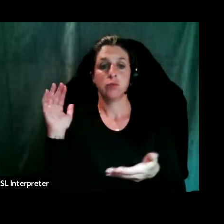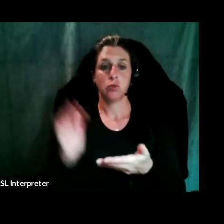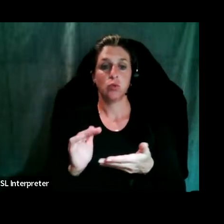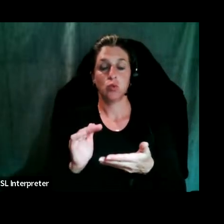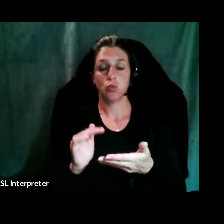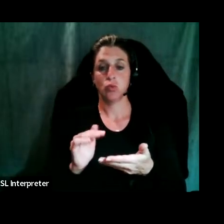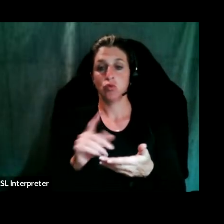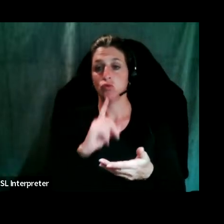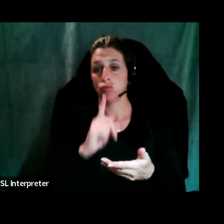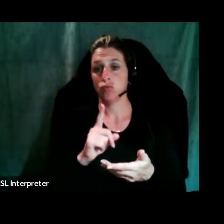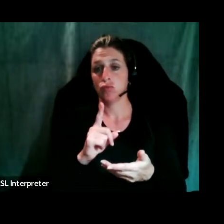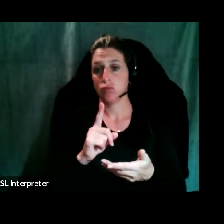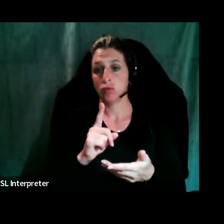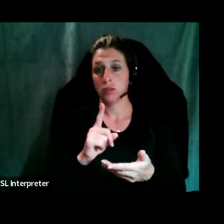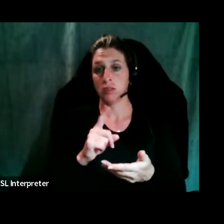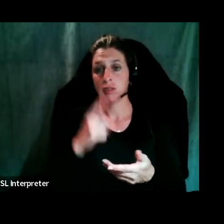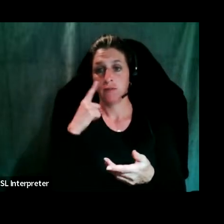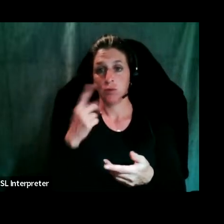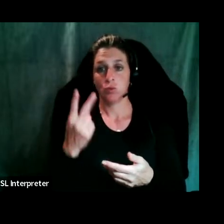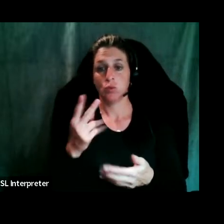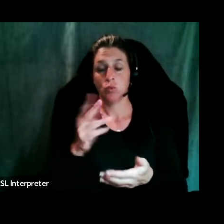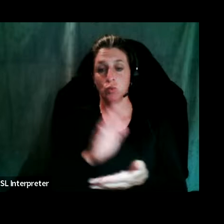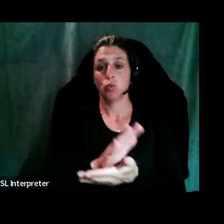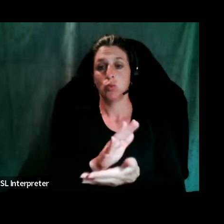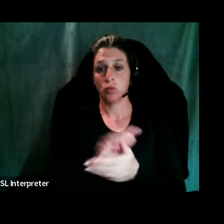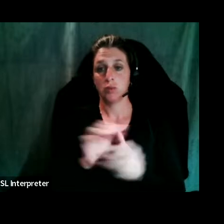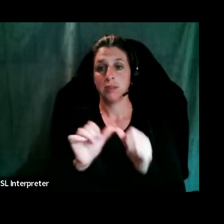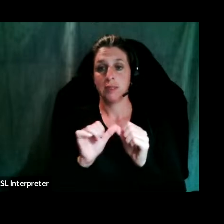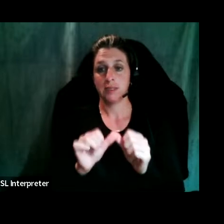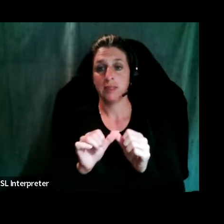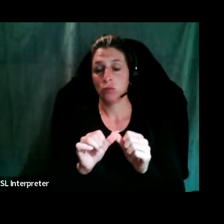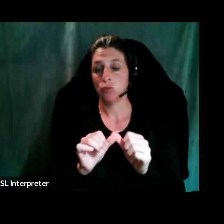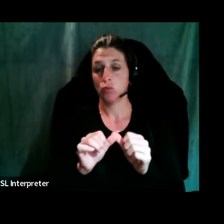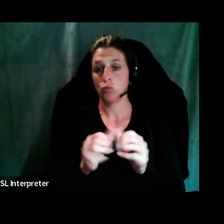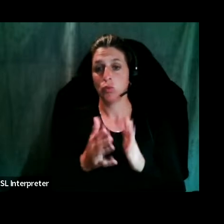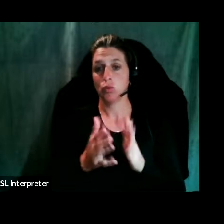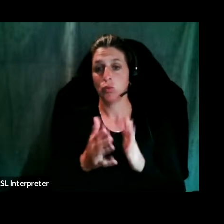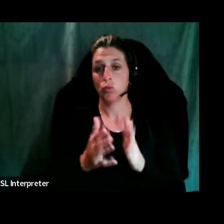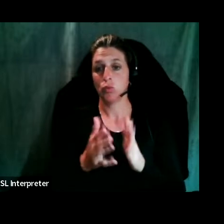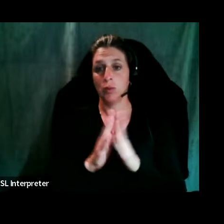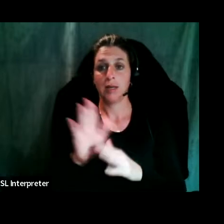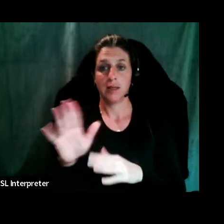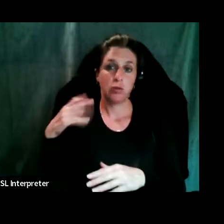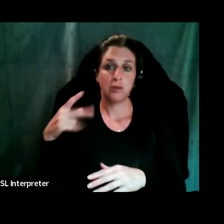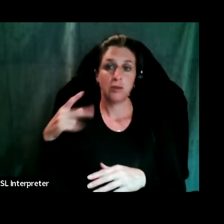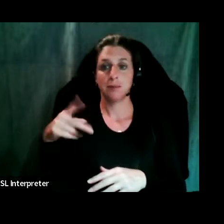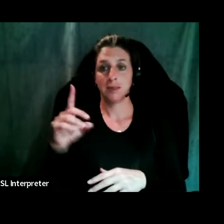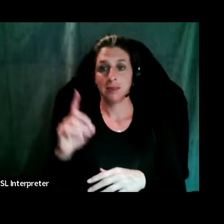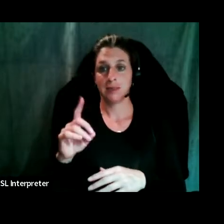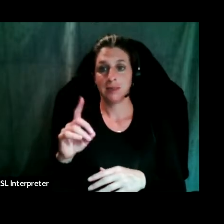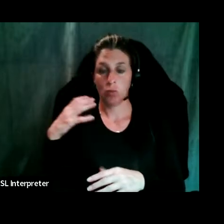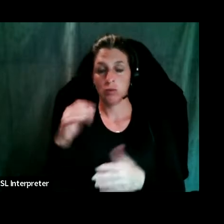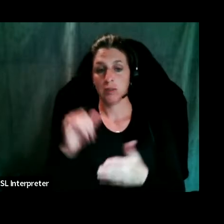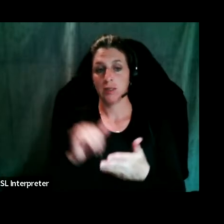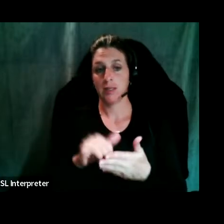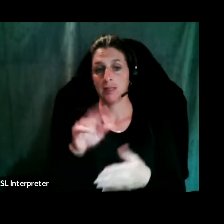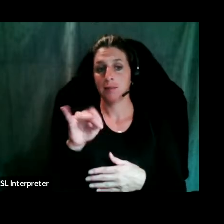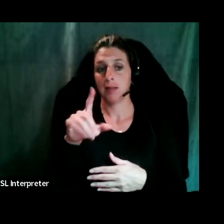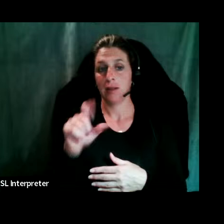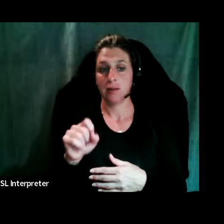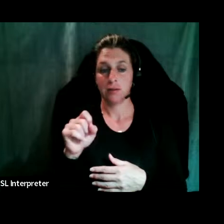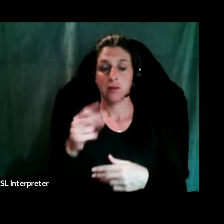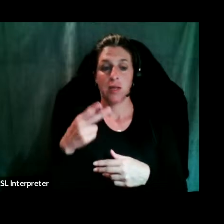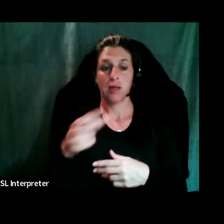it's for 2 schools that continue to request their coaching, PD coaching. So that's Mills High School and